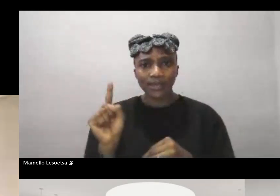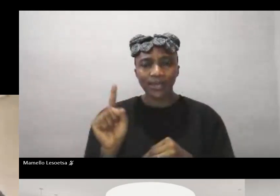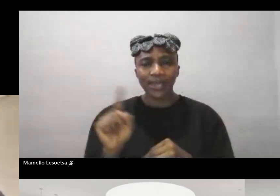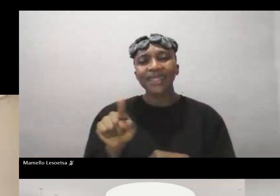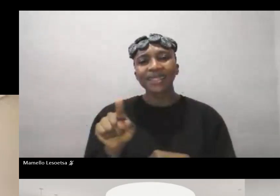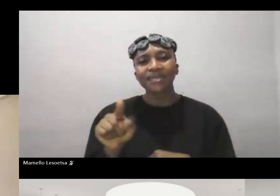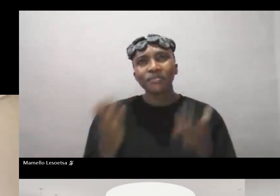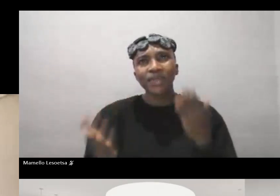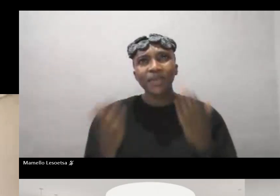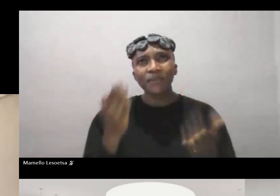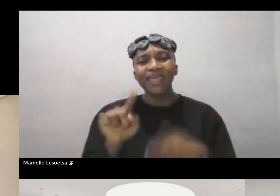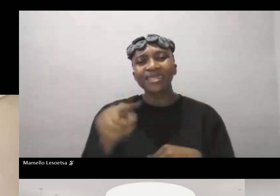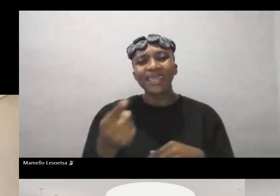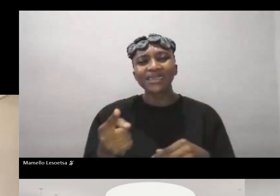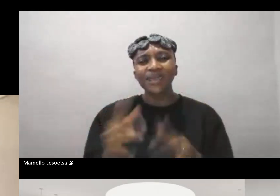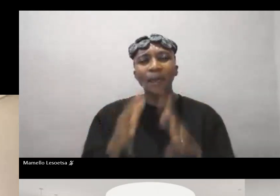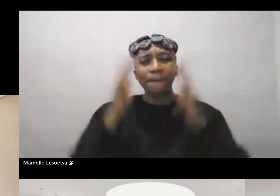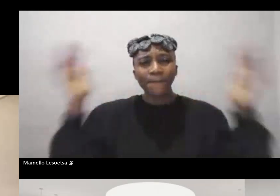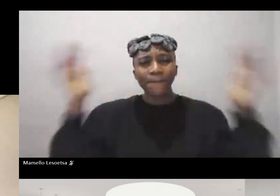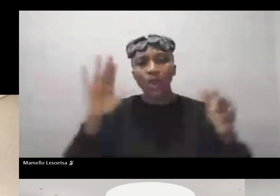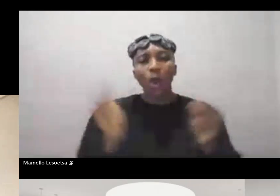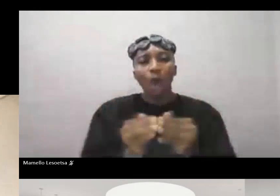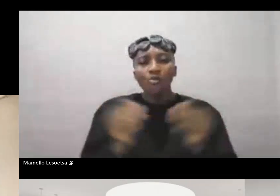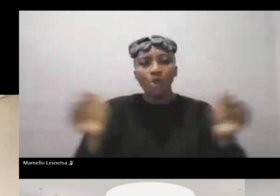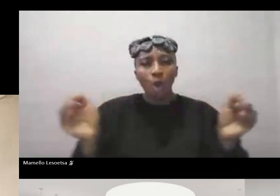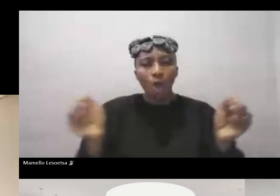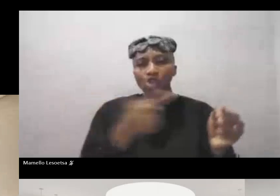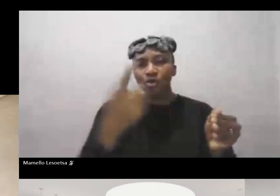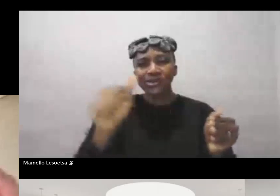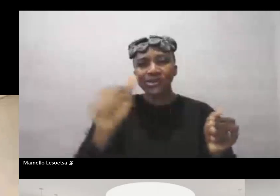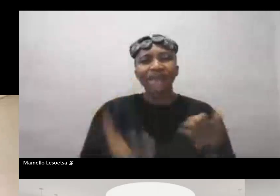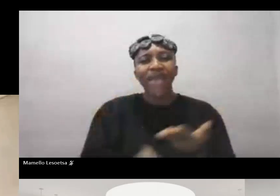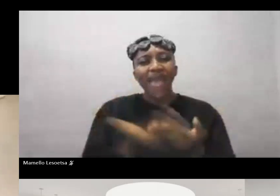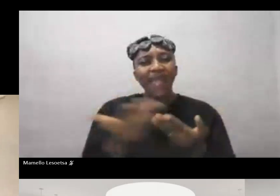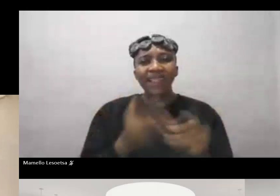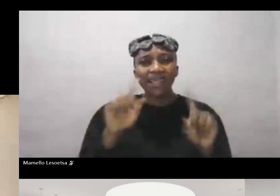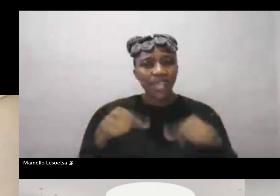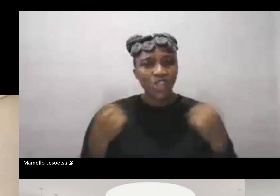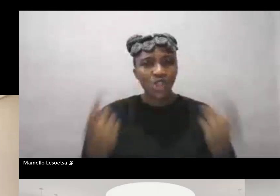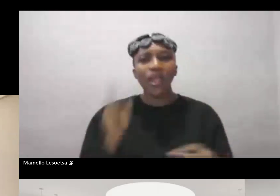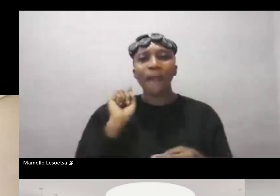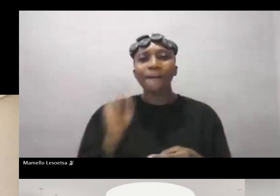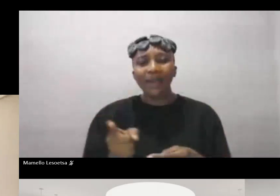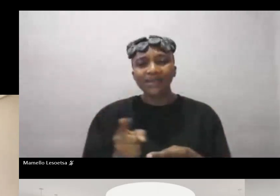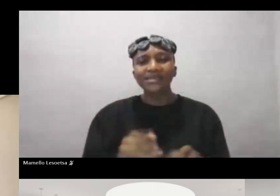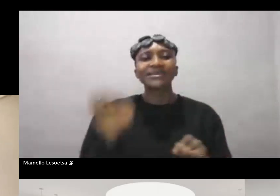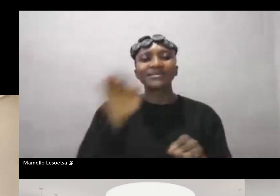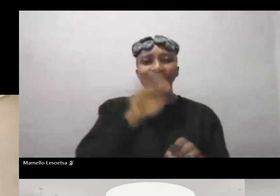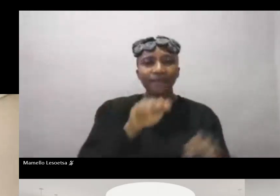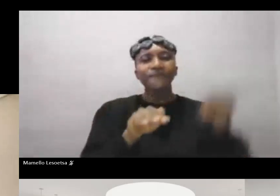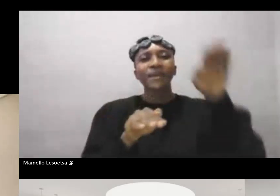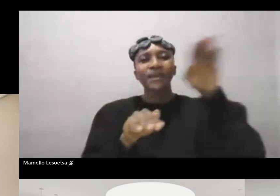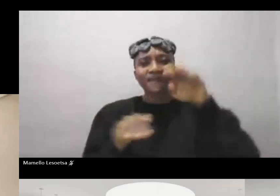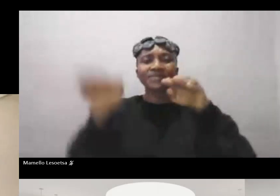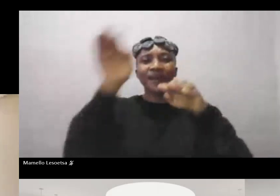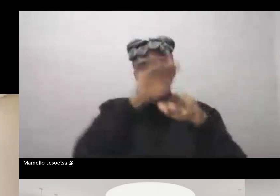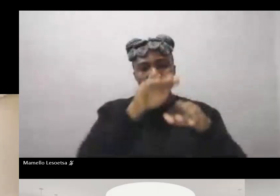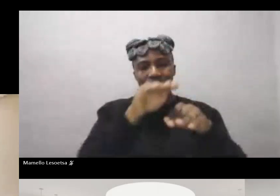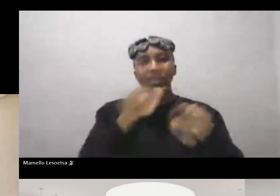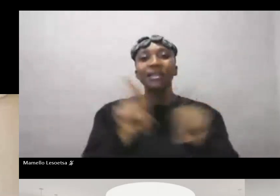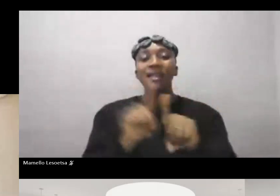or too big for you to handle. Take things phase by phase. So like the question,